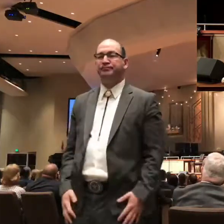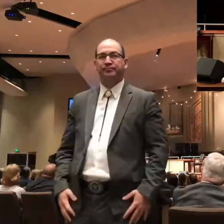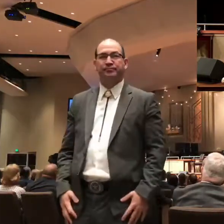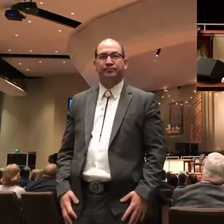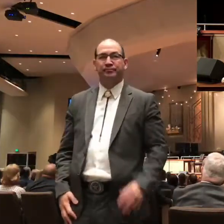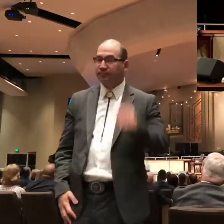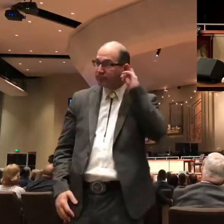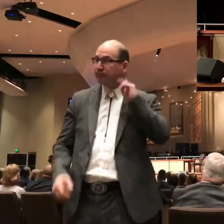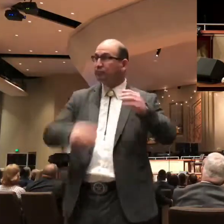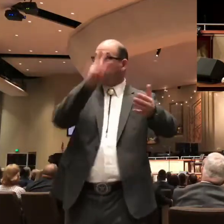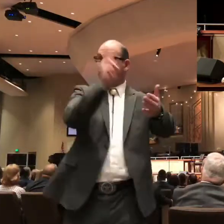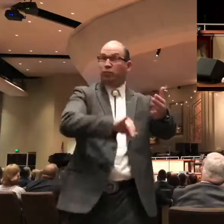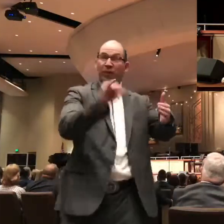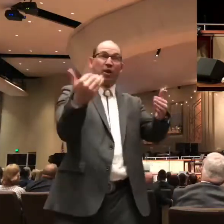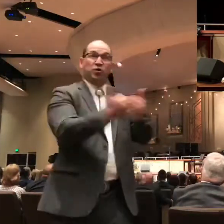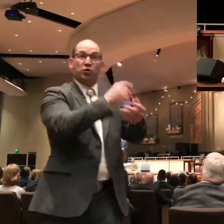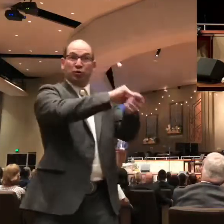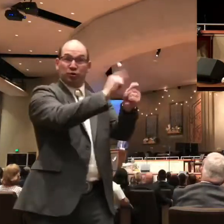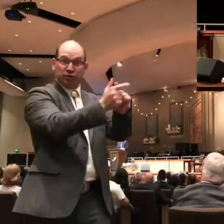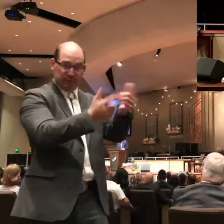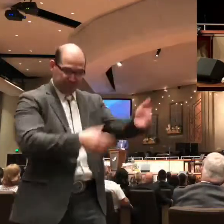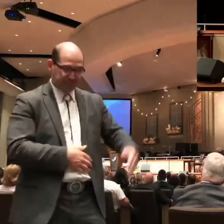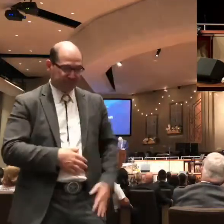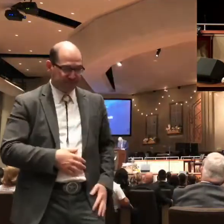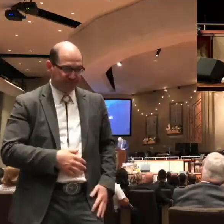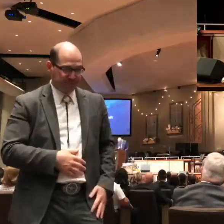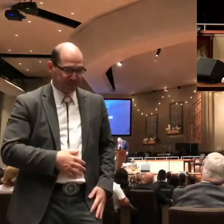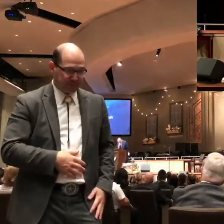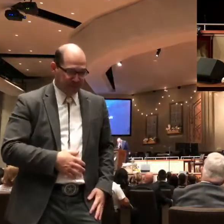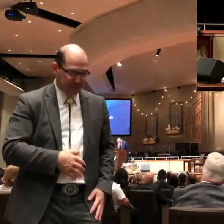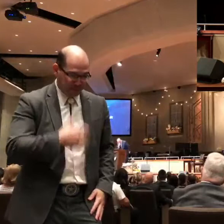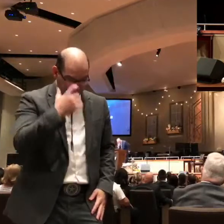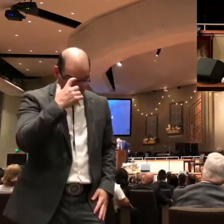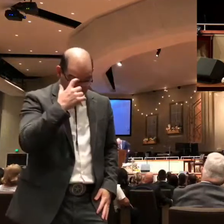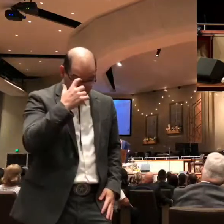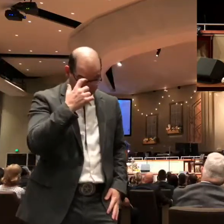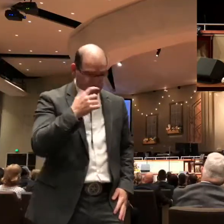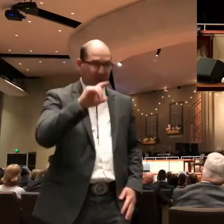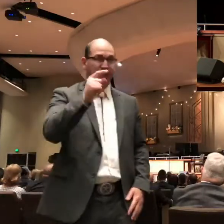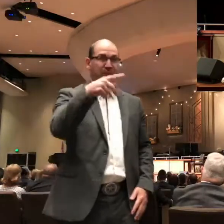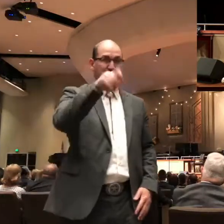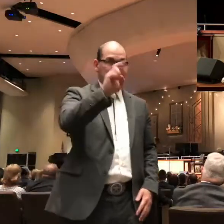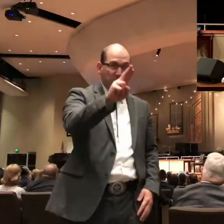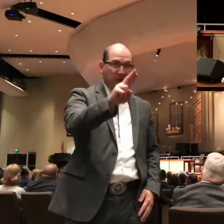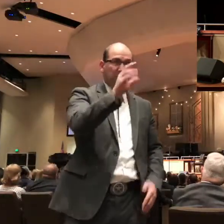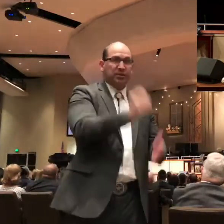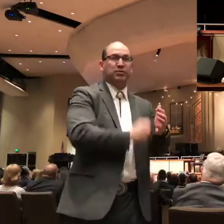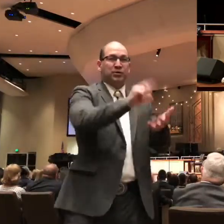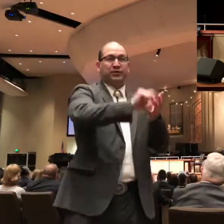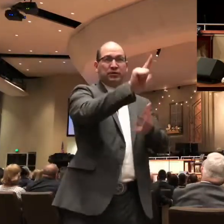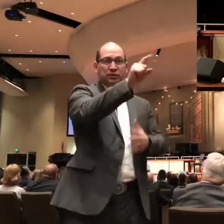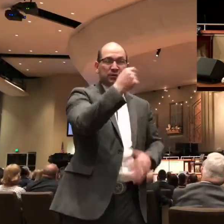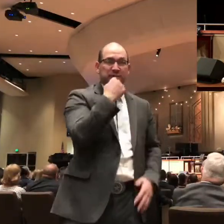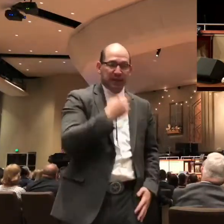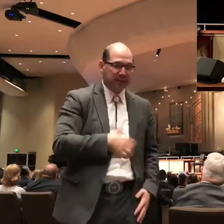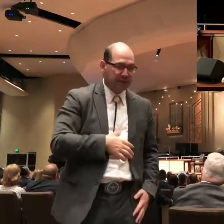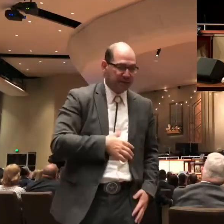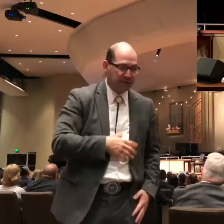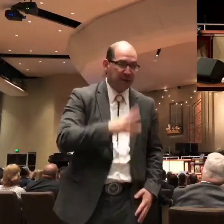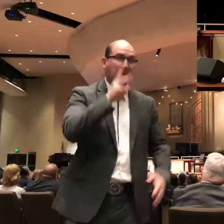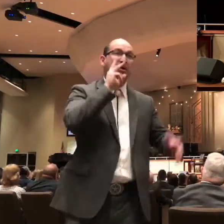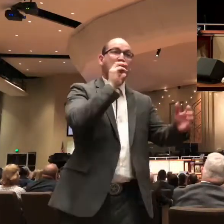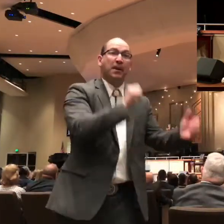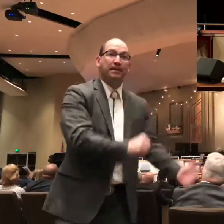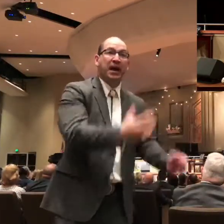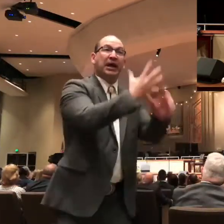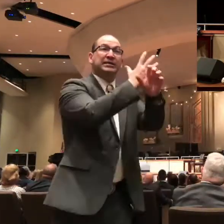in this so-called new one that is the jury's still out on it, 1 Peter 3:21, which says in the new one, baptism